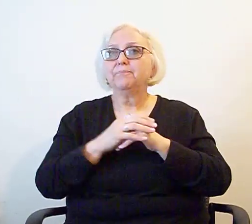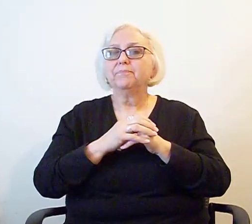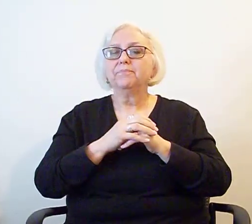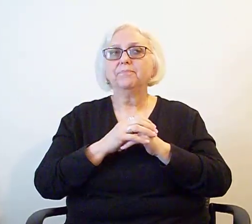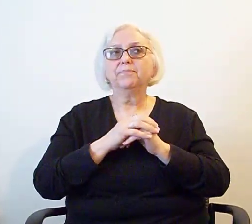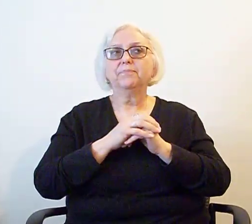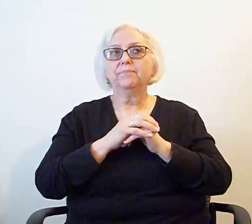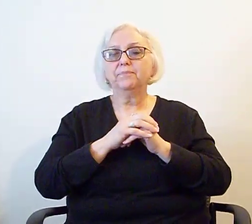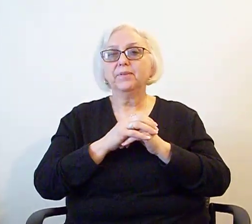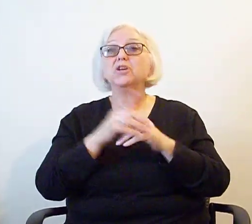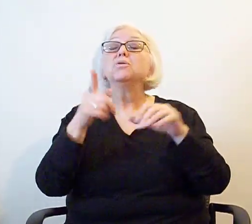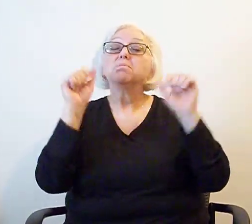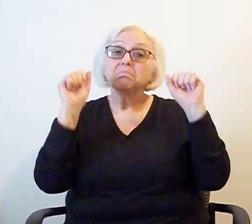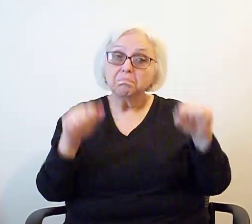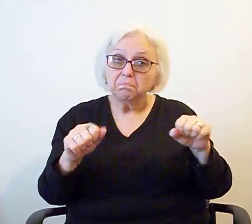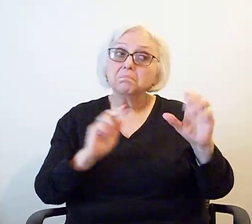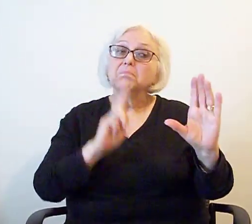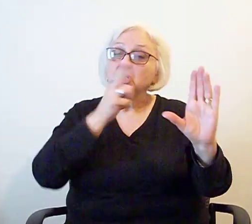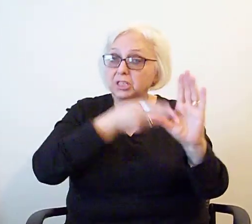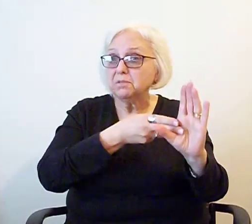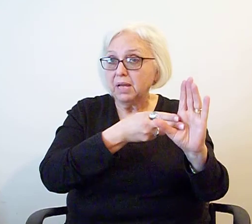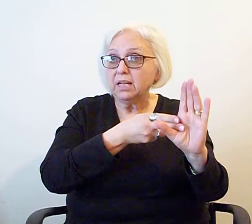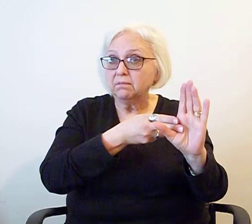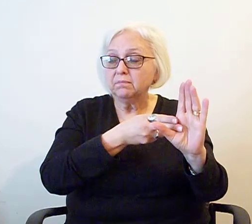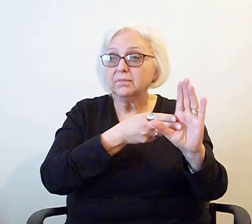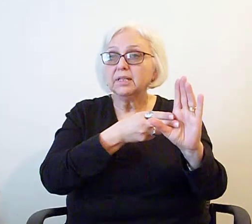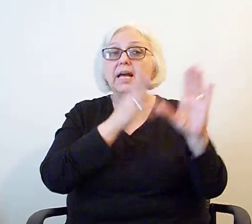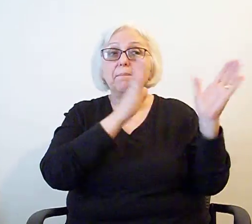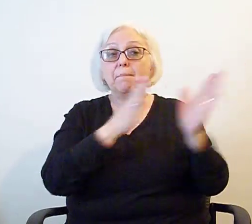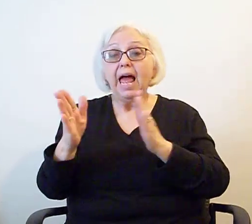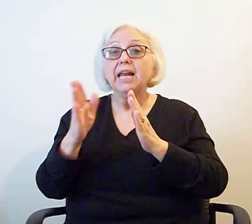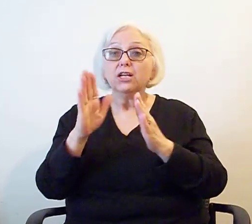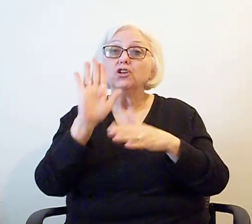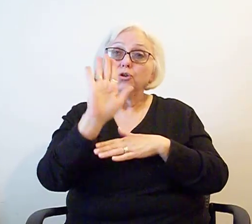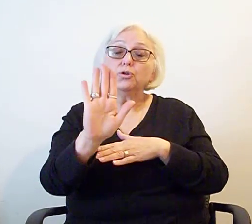You can participate in planning that document.